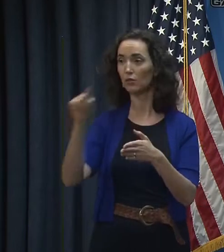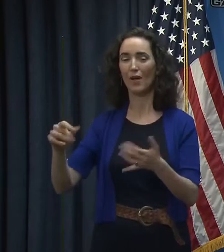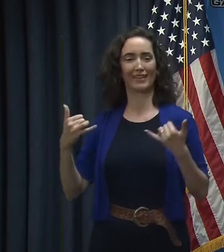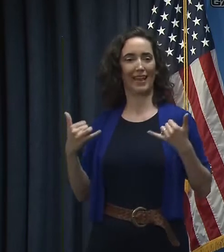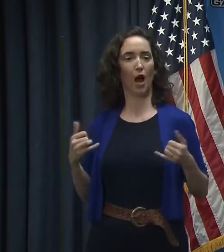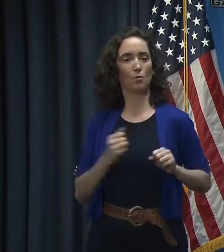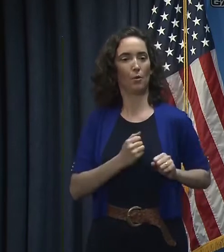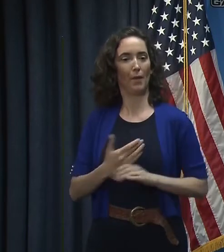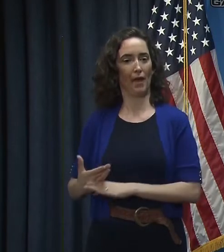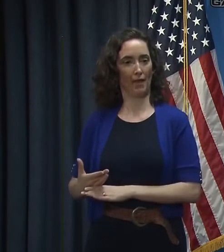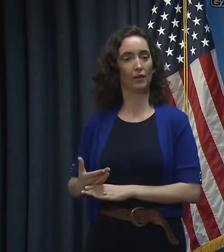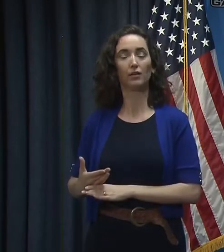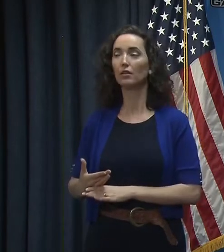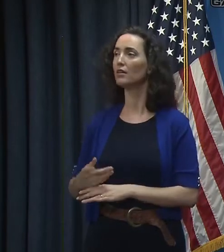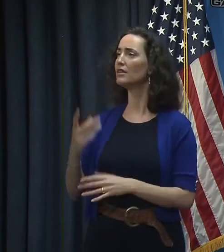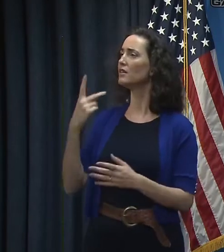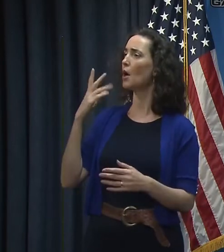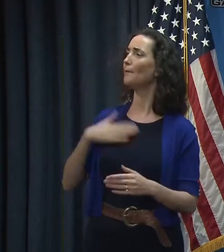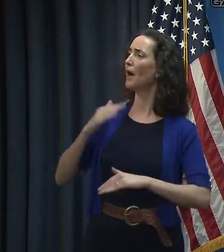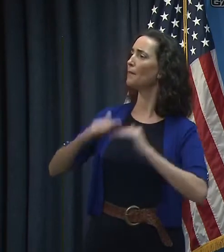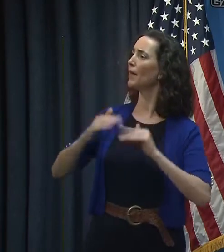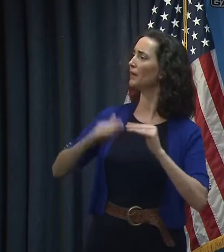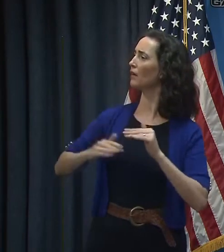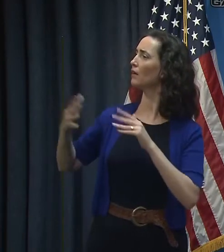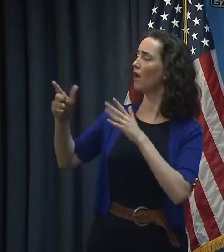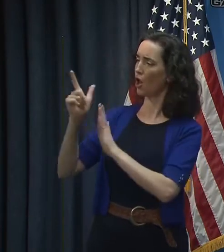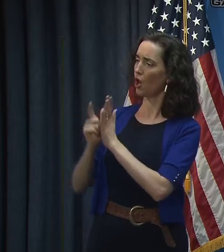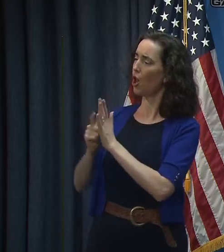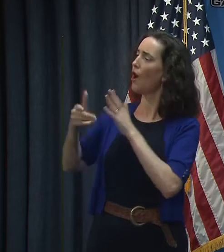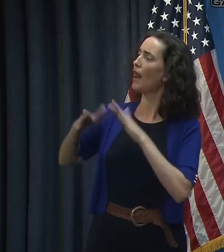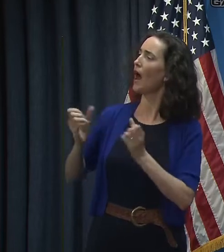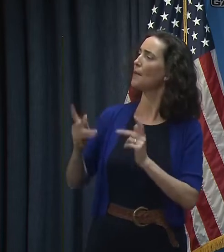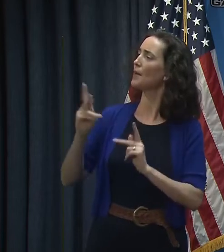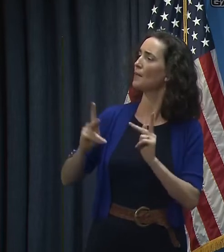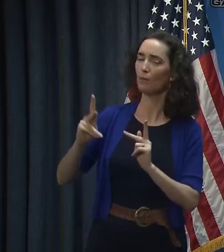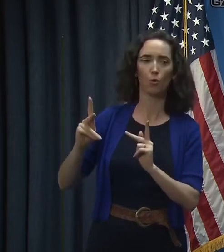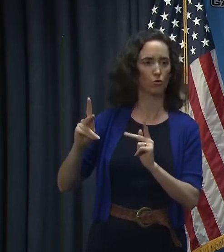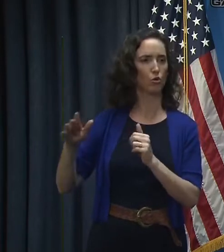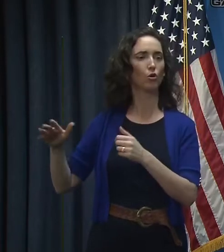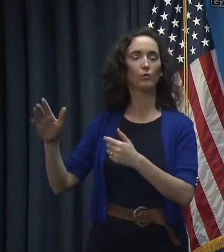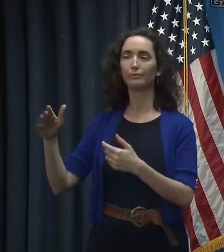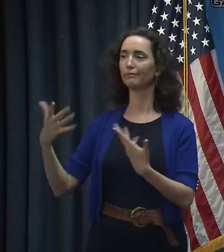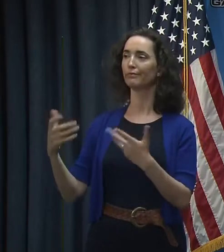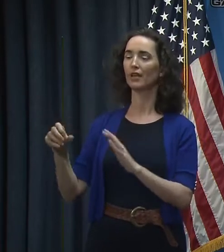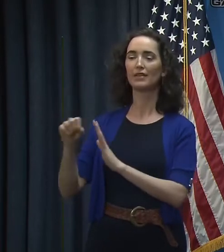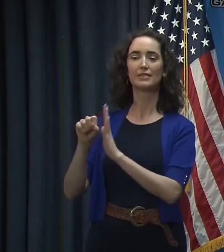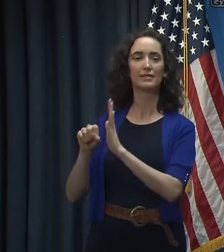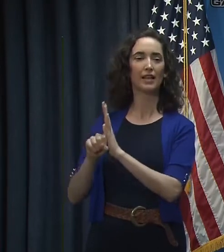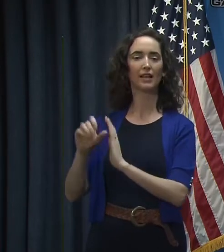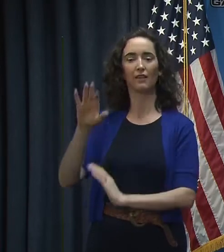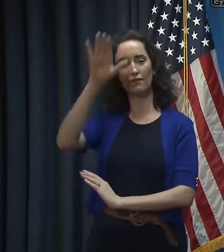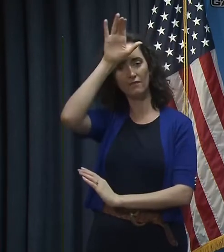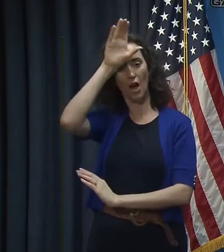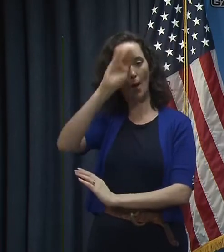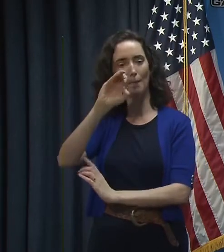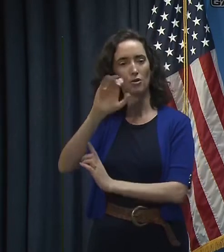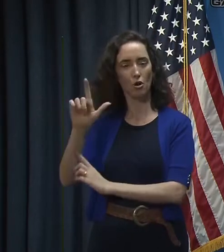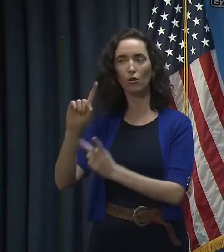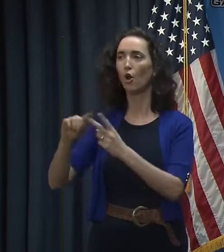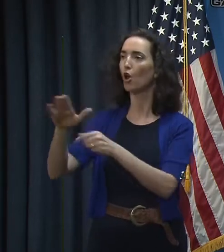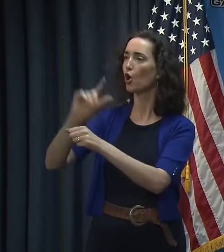to confirm their occupancy of their buildings with local government or the state fire marshal office, and to make plans for how